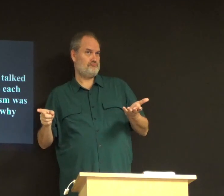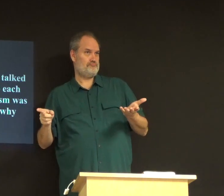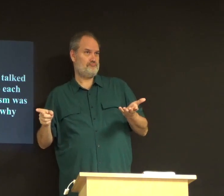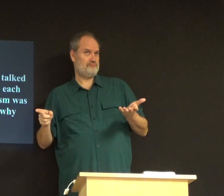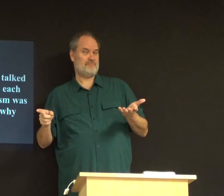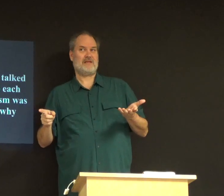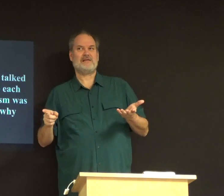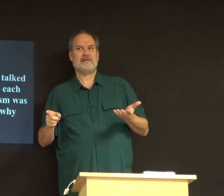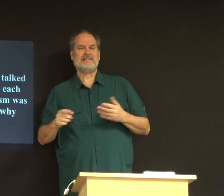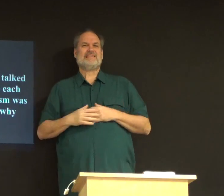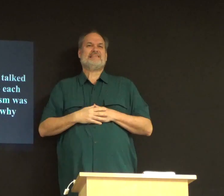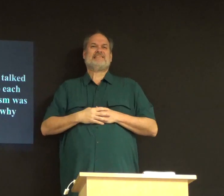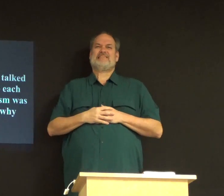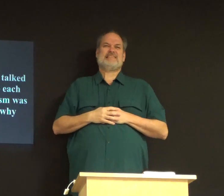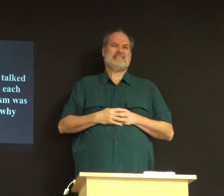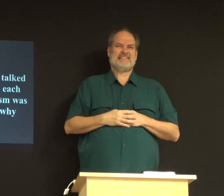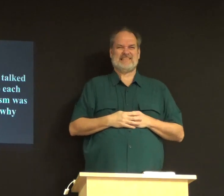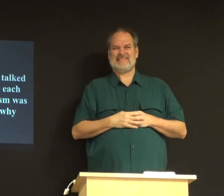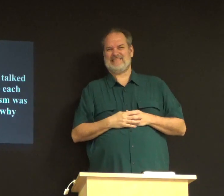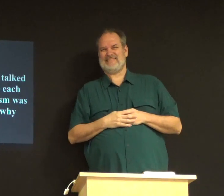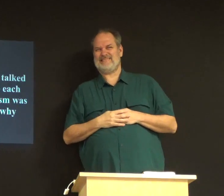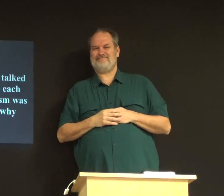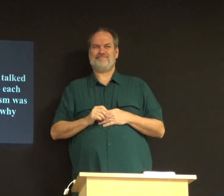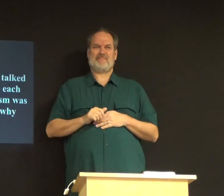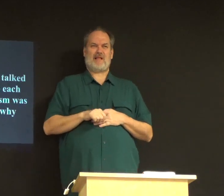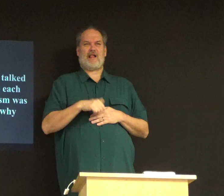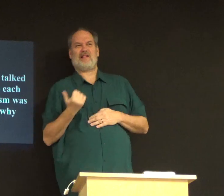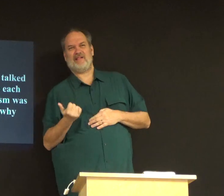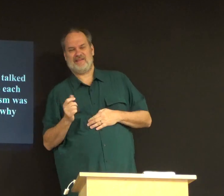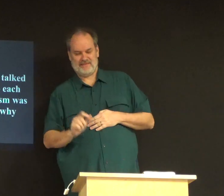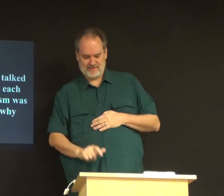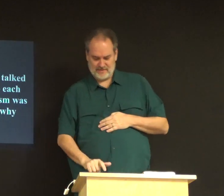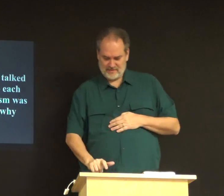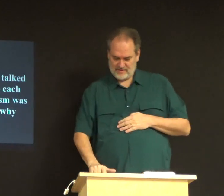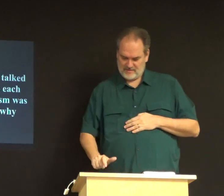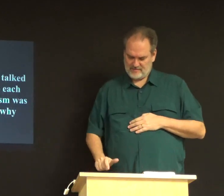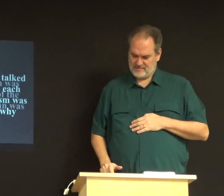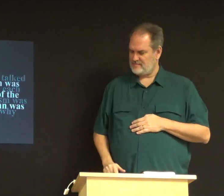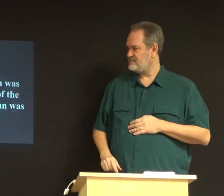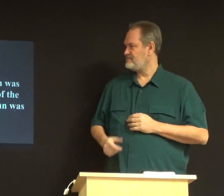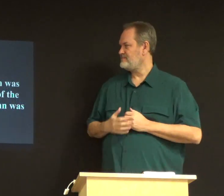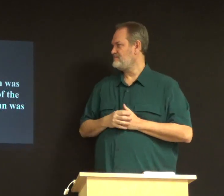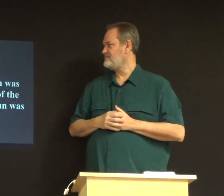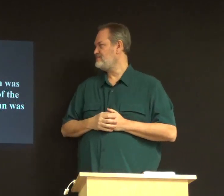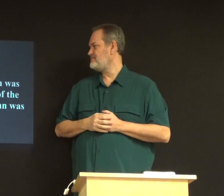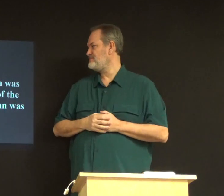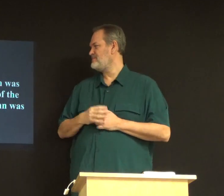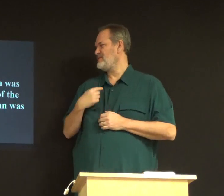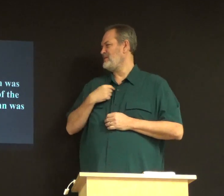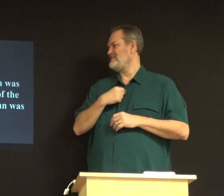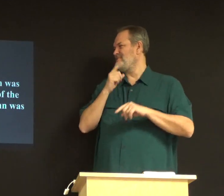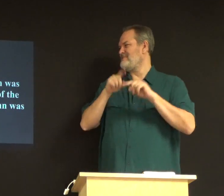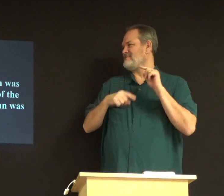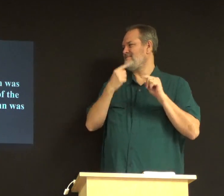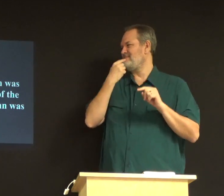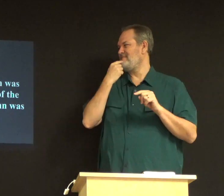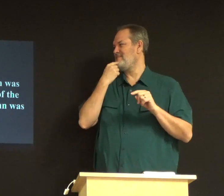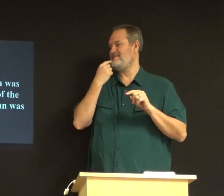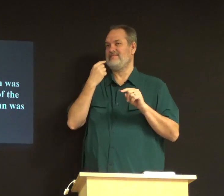Okay, so it's different. I'm going to say, if a guy who gave John the authority to baptize, I